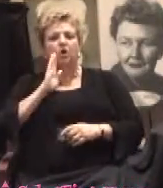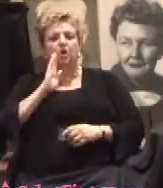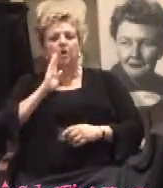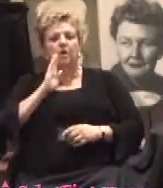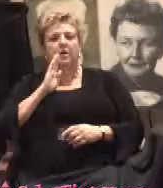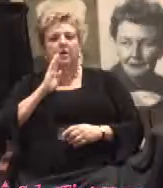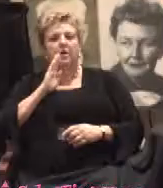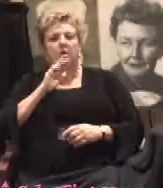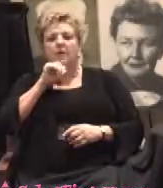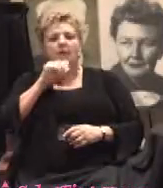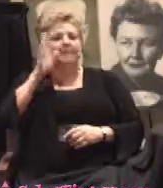Coors.